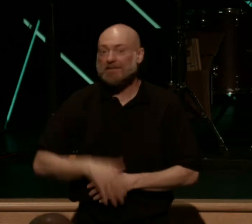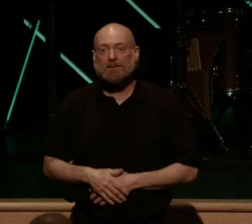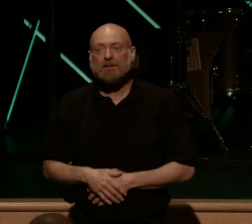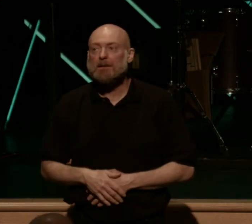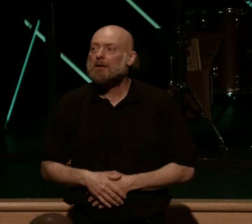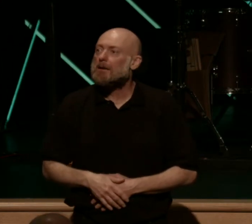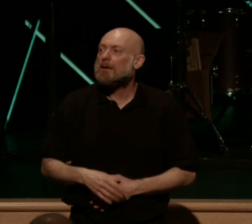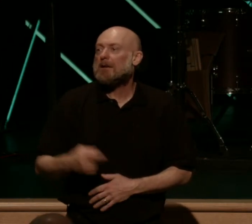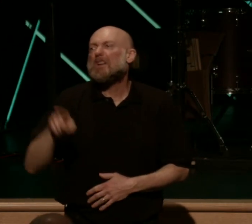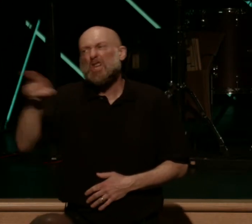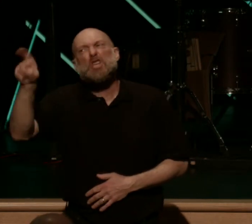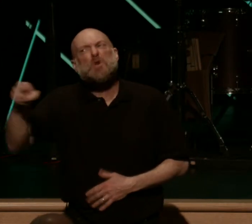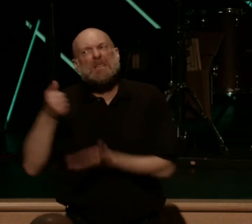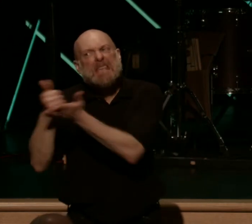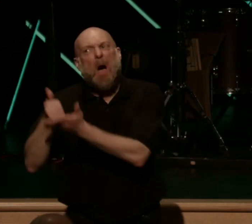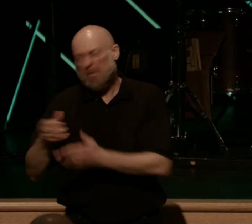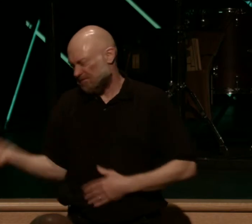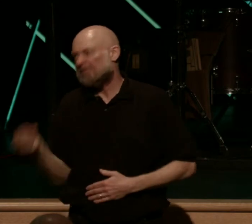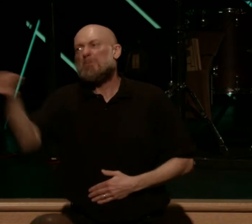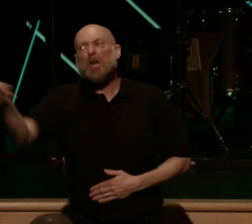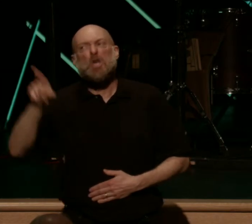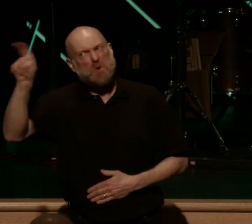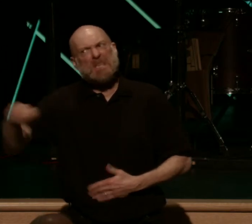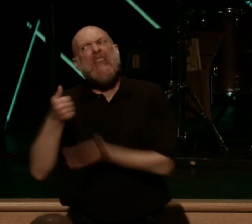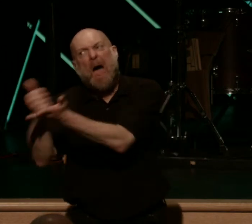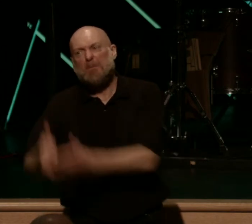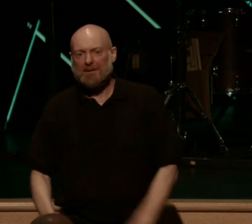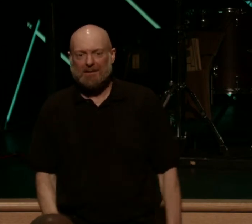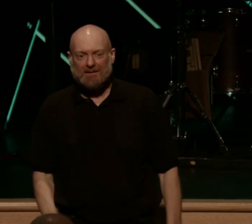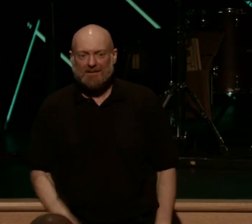You need some help. That's what it communicates.